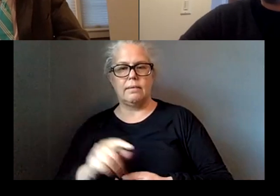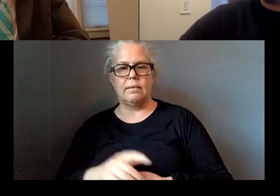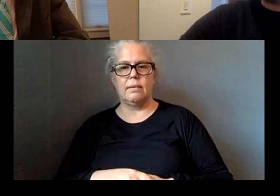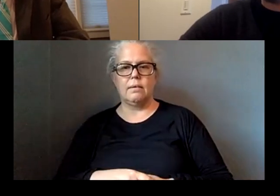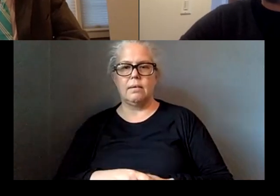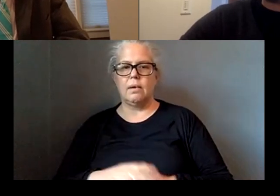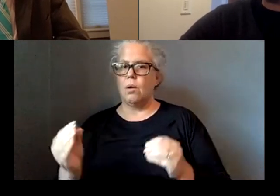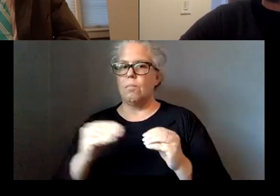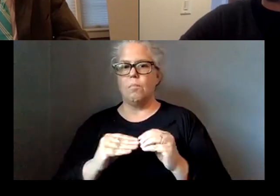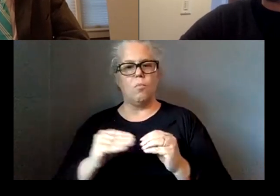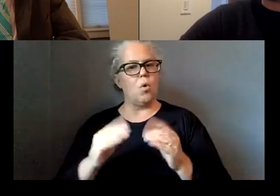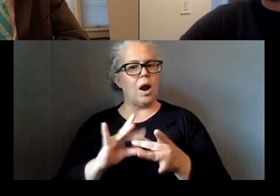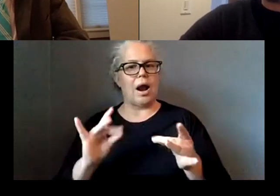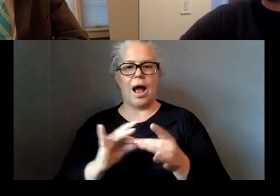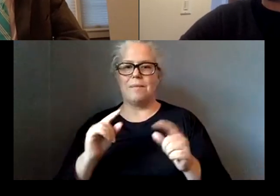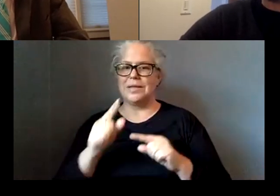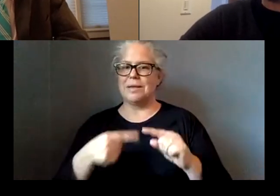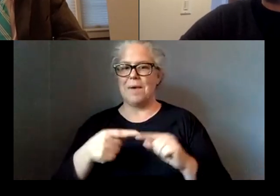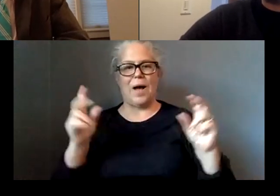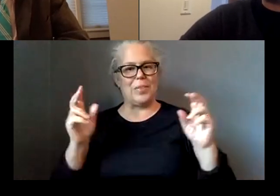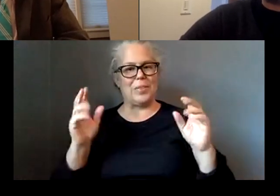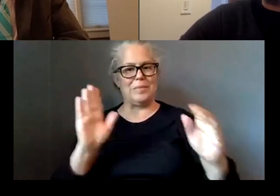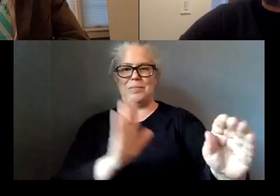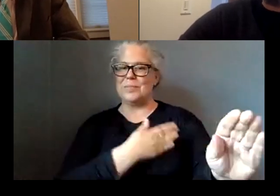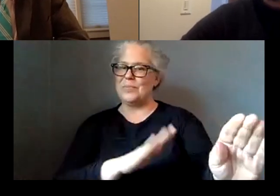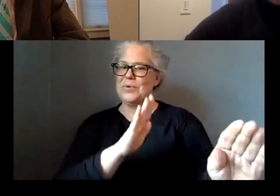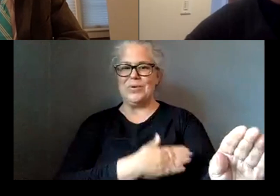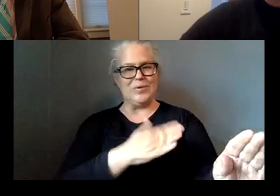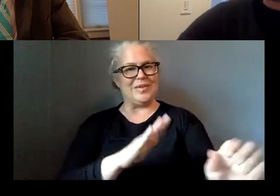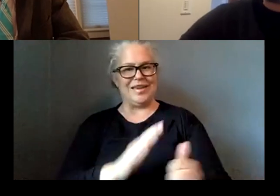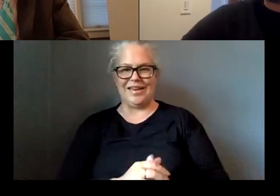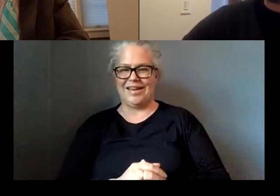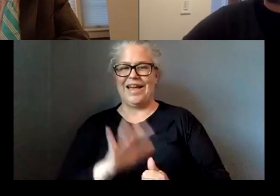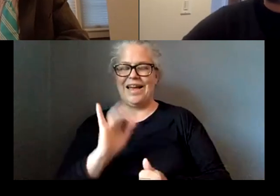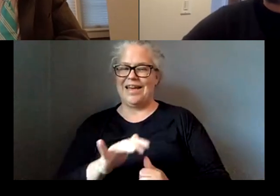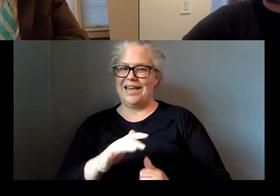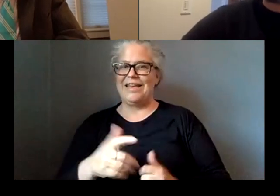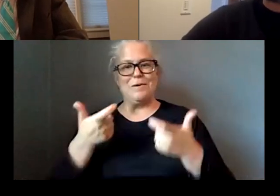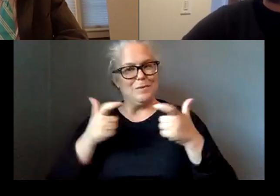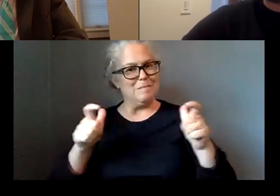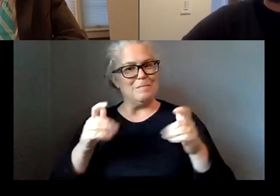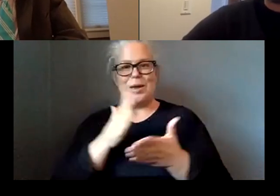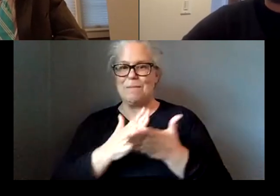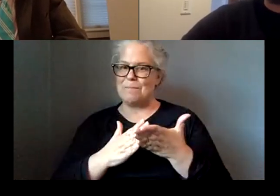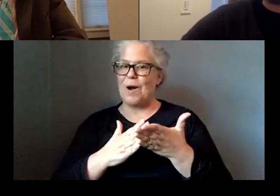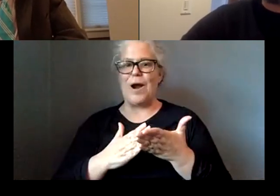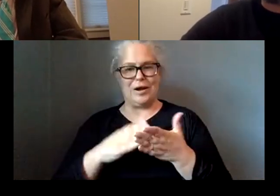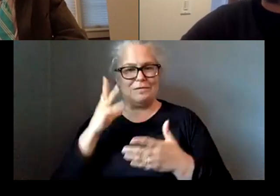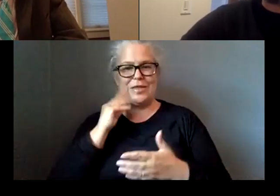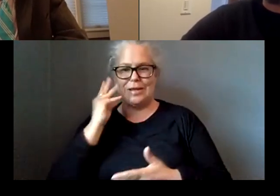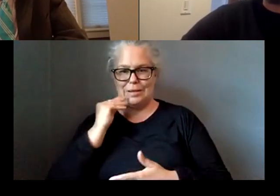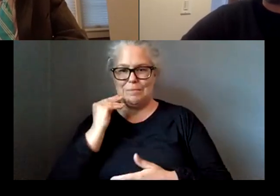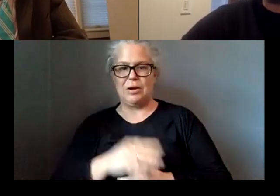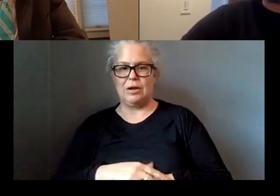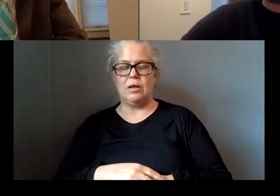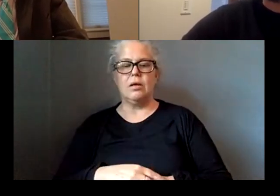More comments about the music. That was obviously a really, really focal part of the experience. But a lot of